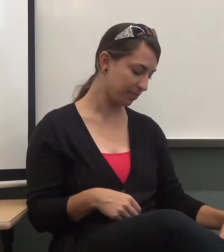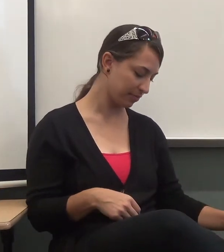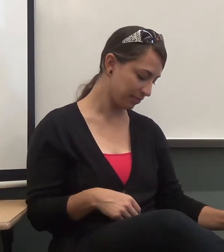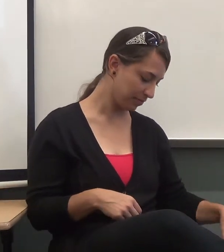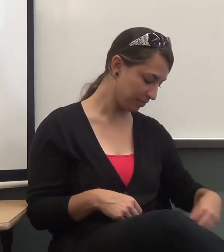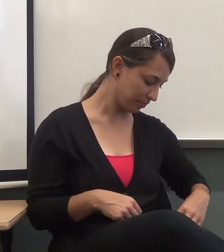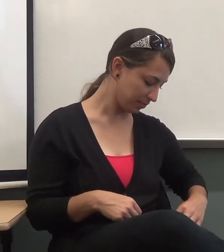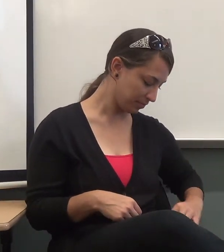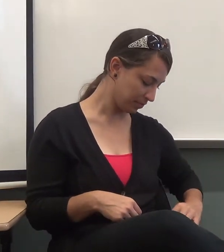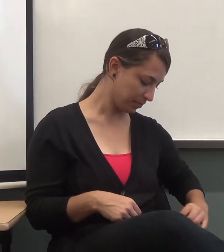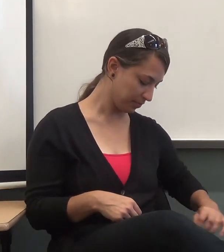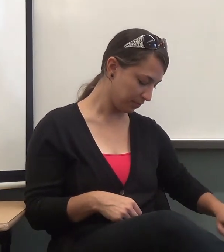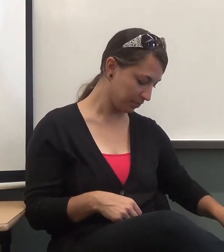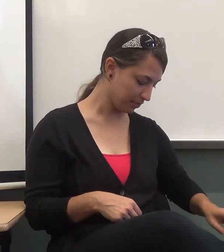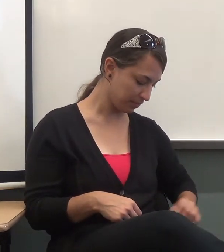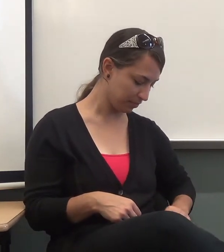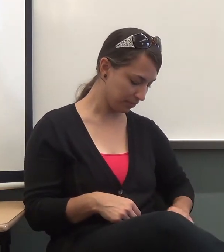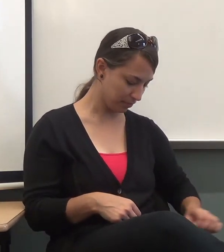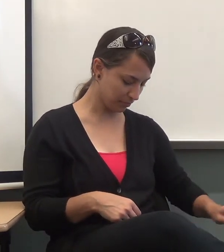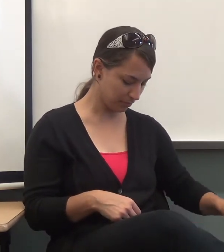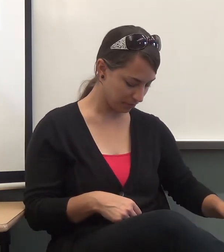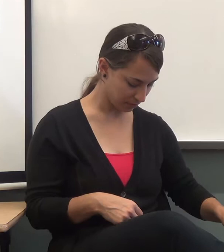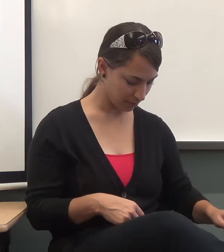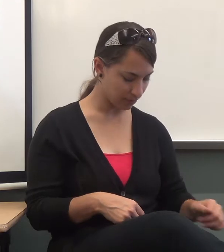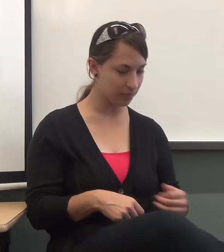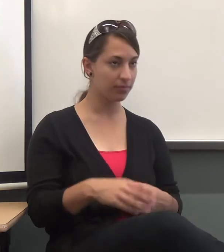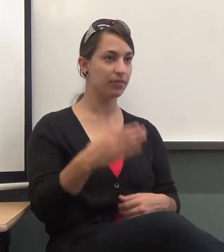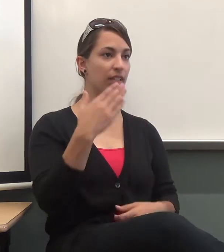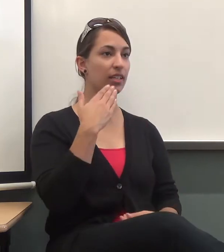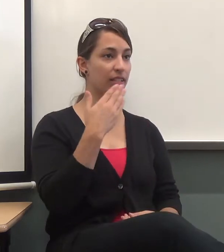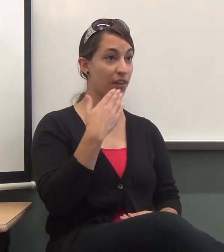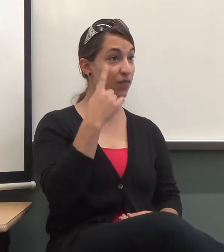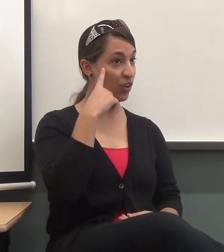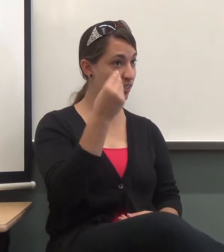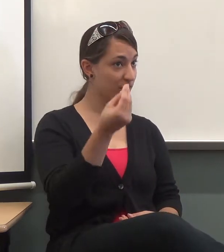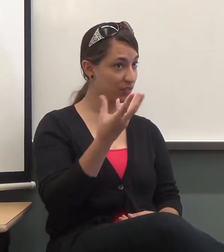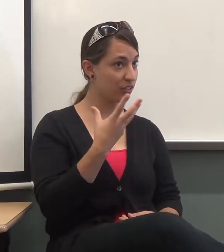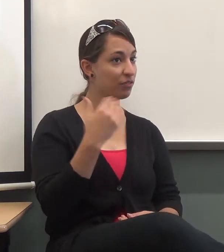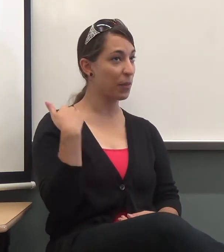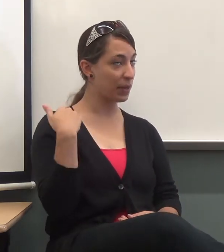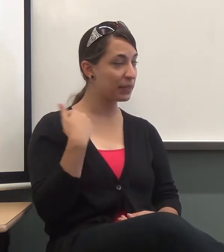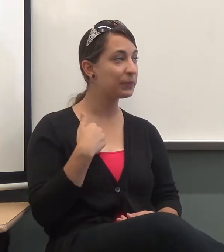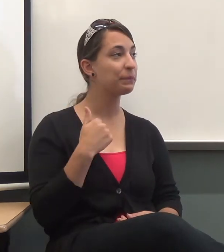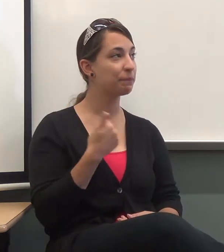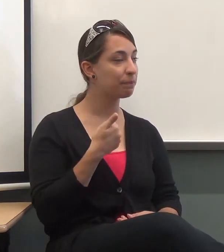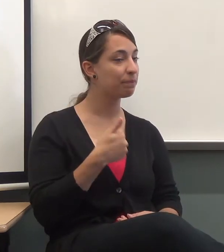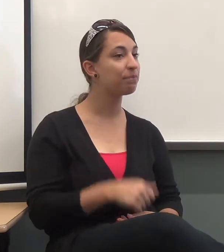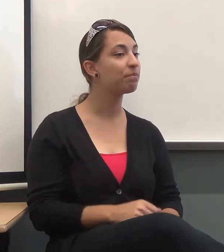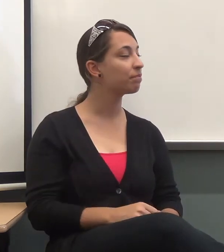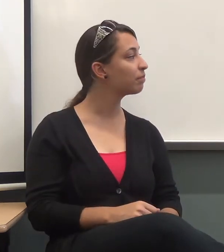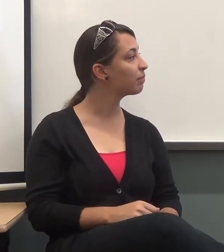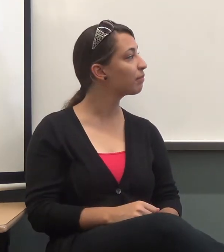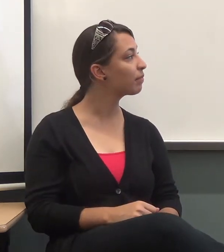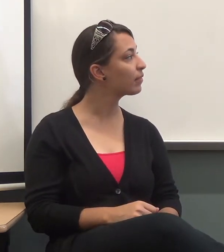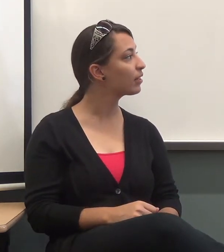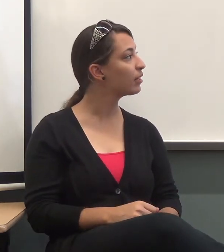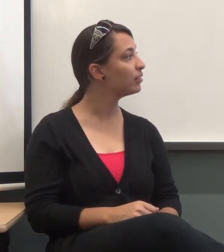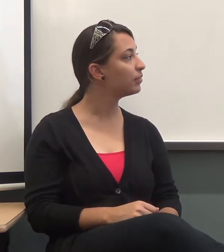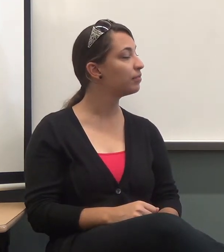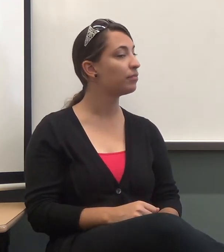Okay, so that pretty much sums up, thank you for bringing those up, the coordinating conjunctions and conjunctions. But that pretty much sums up the parts of speech that we've covered and